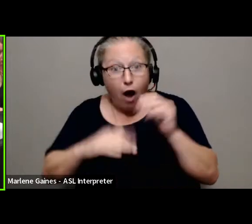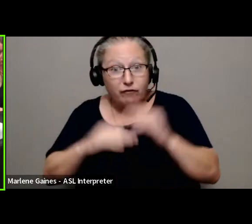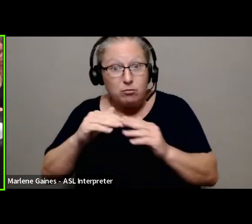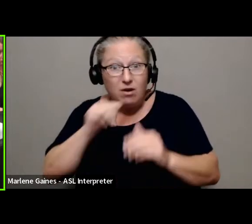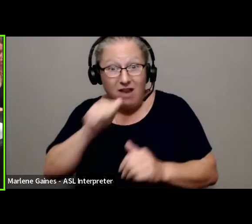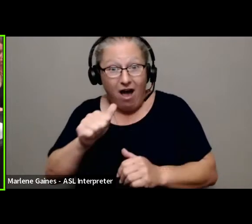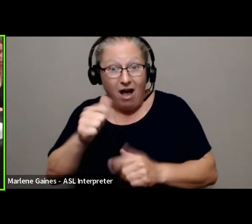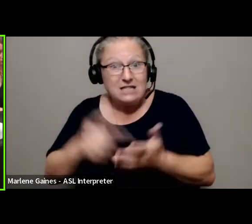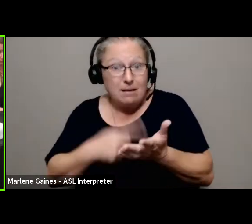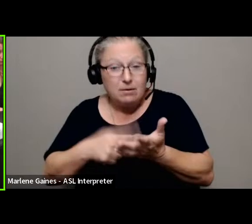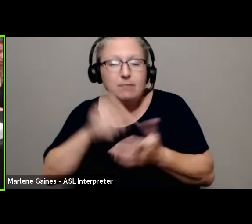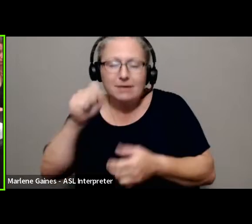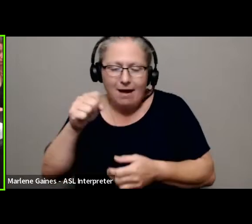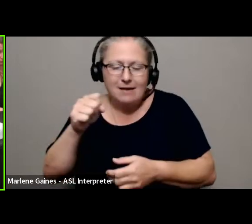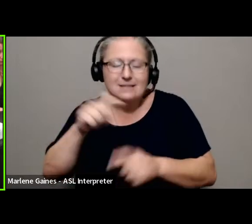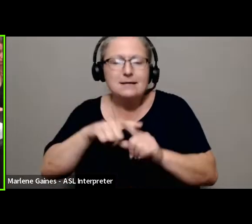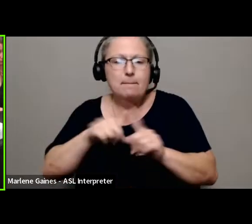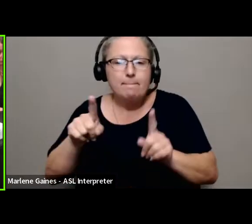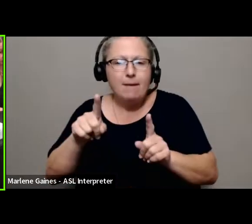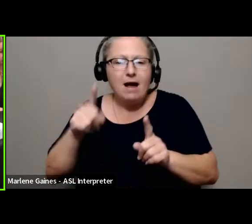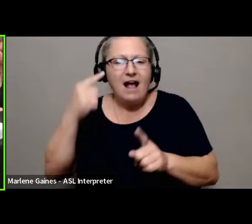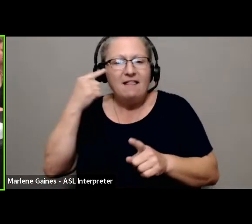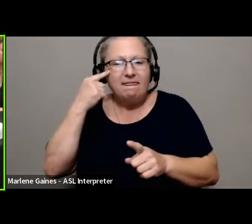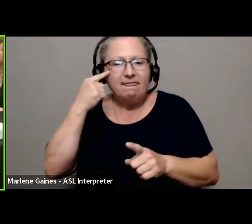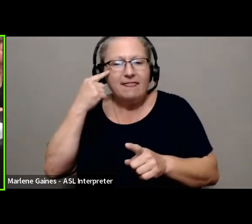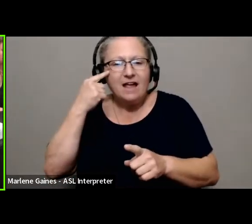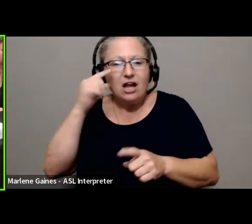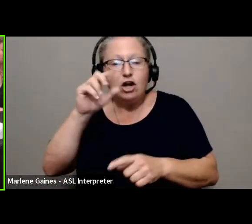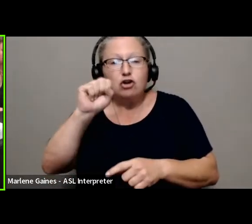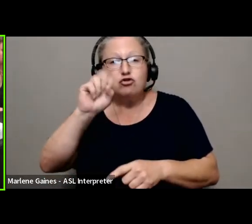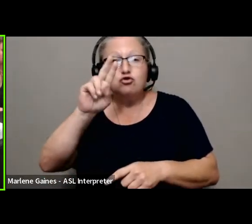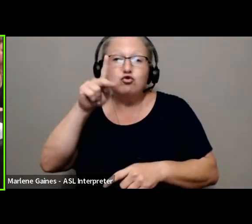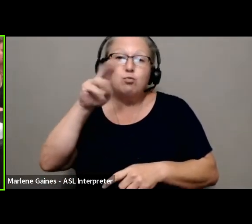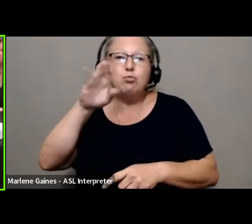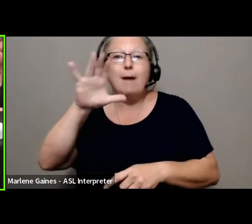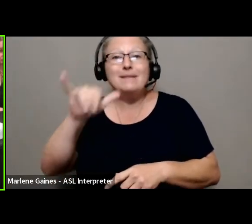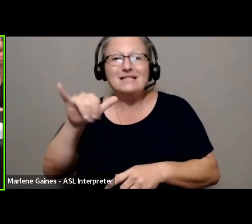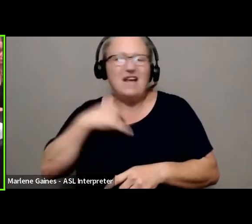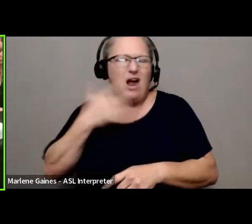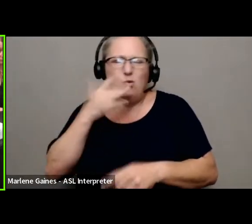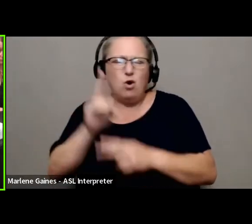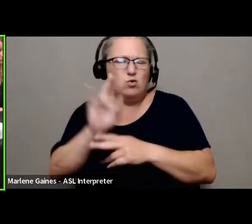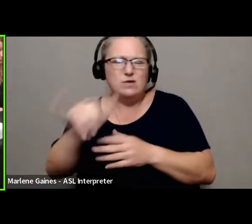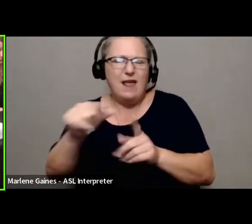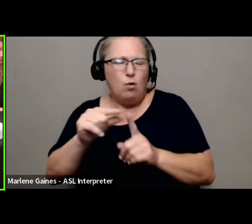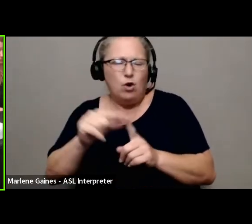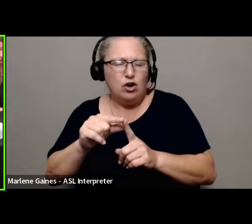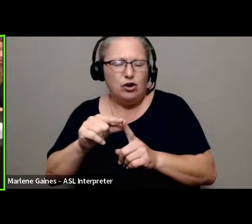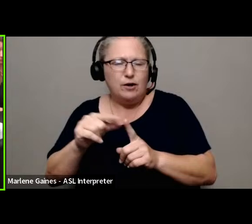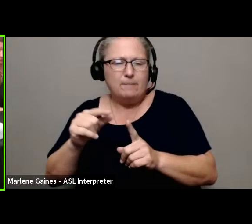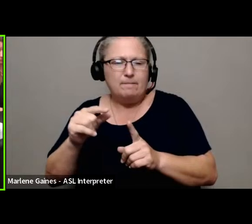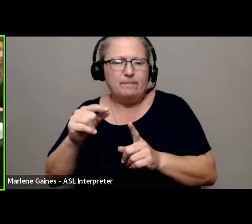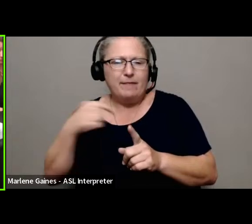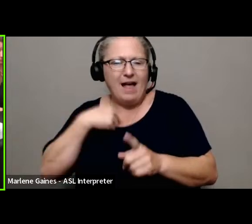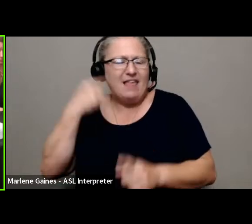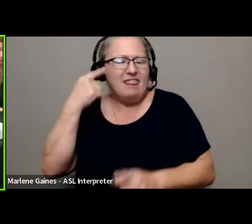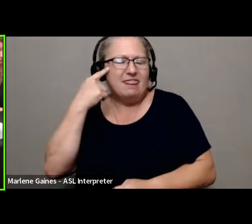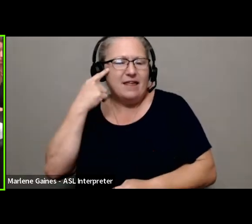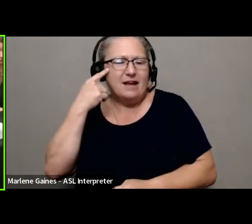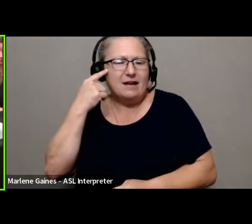ways? Yes. I think supremacy is a word that I would not want to use. I